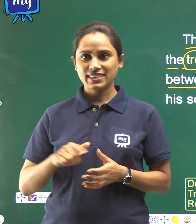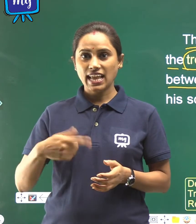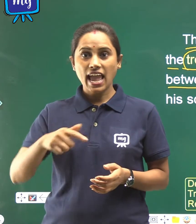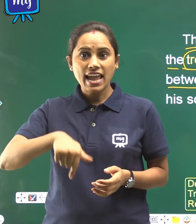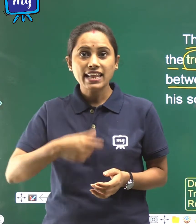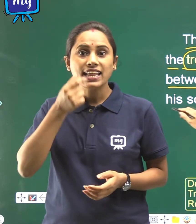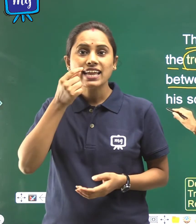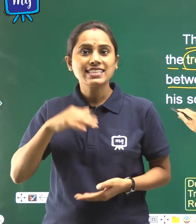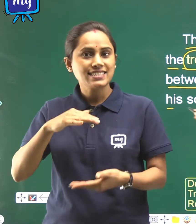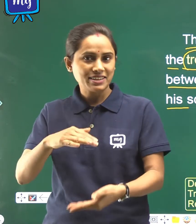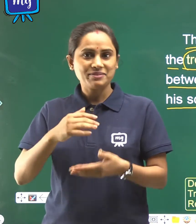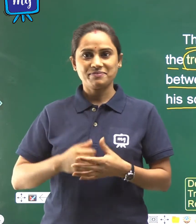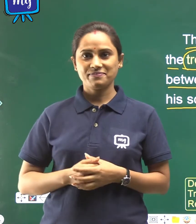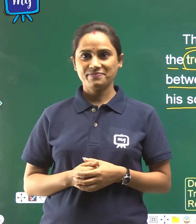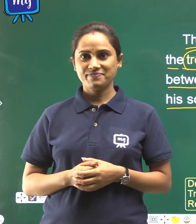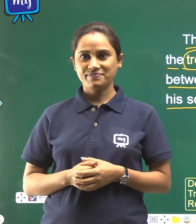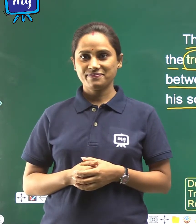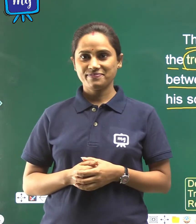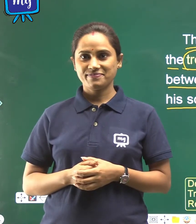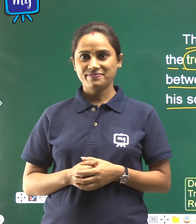and his son.